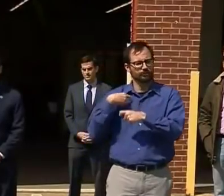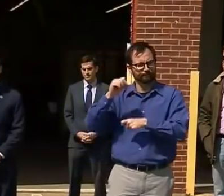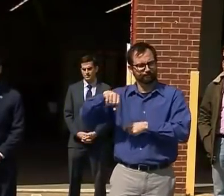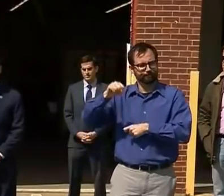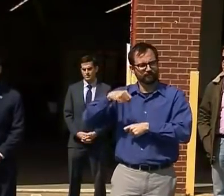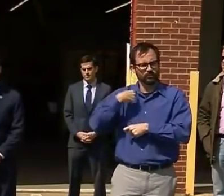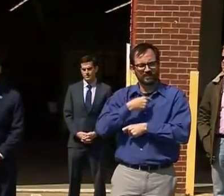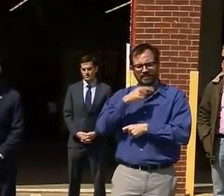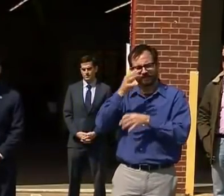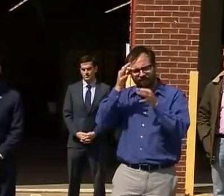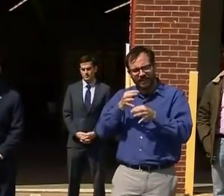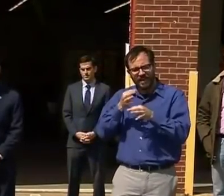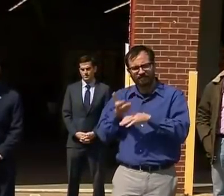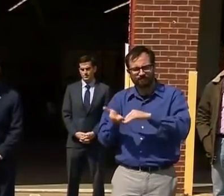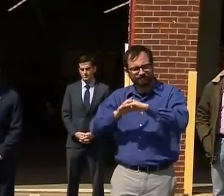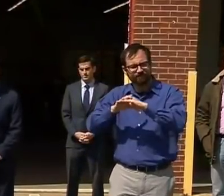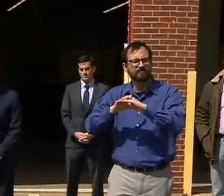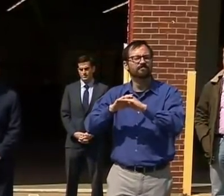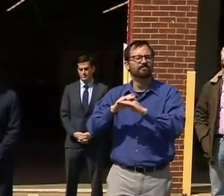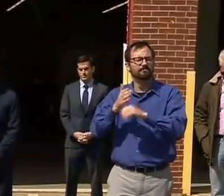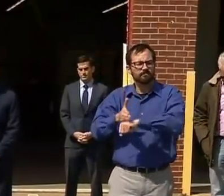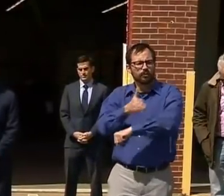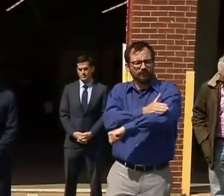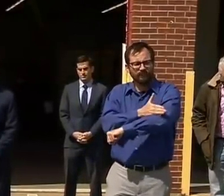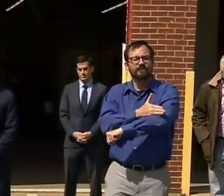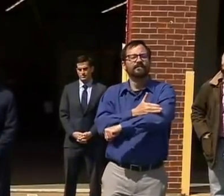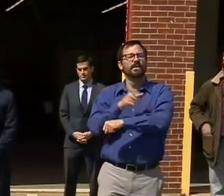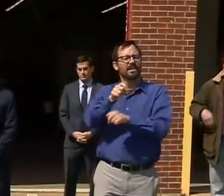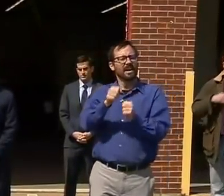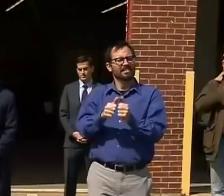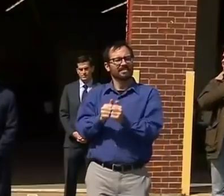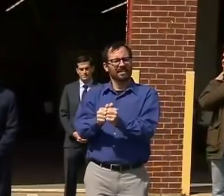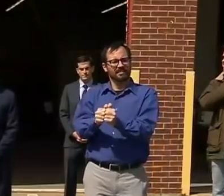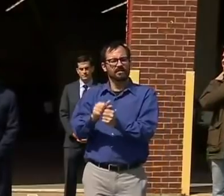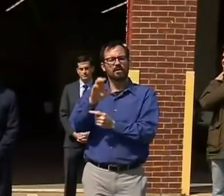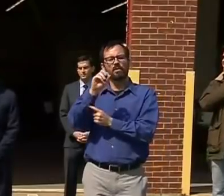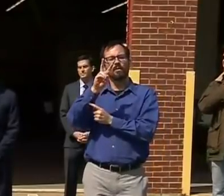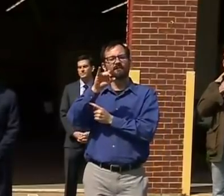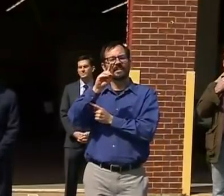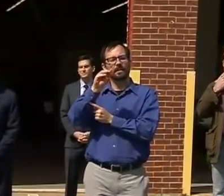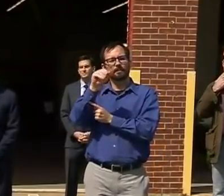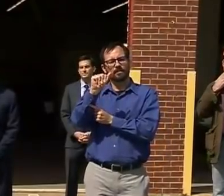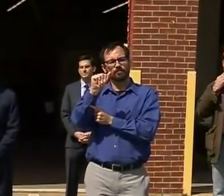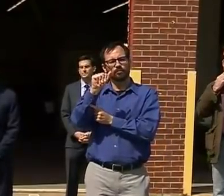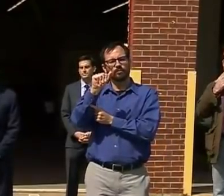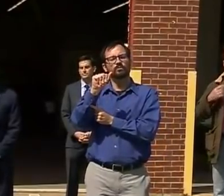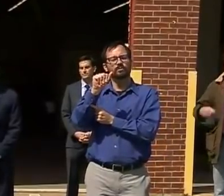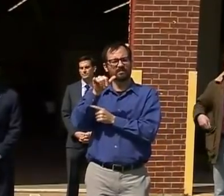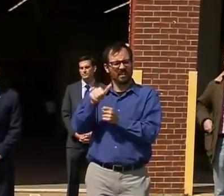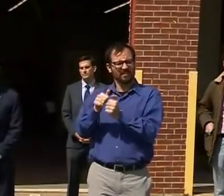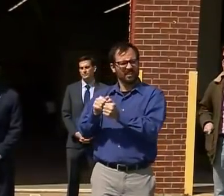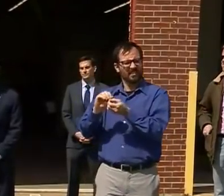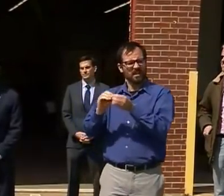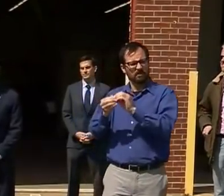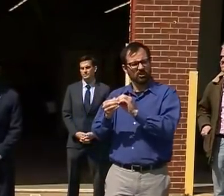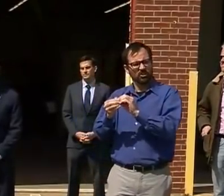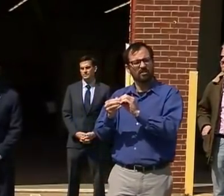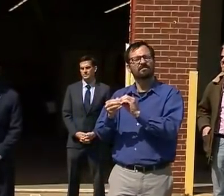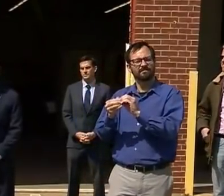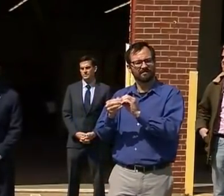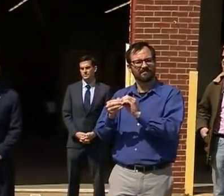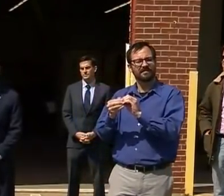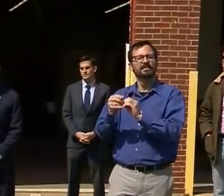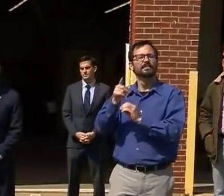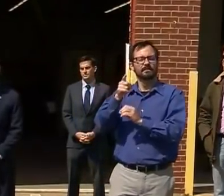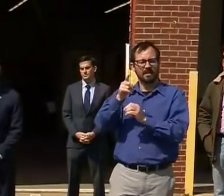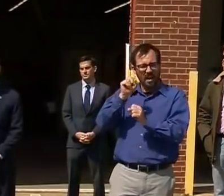COVID-MASESP to 888-777 to get those alerts in Spanish. As we've said before, the 211 line is